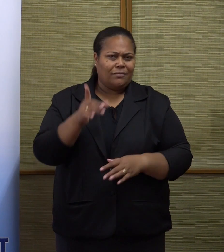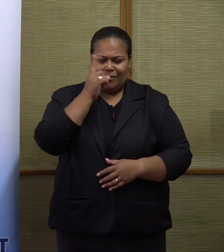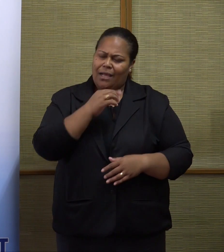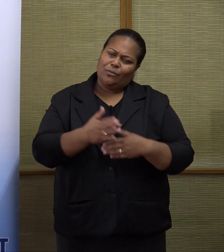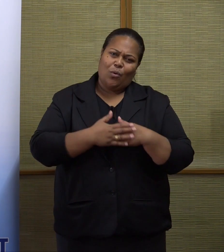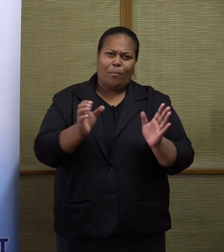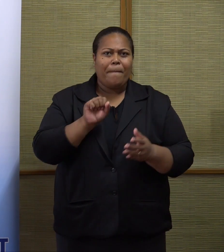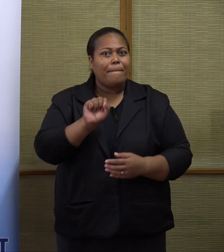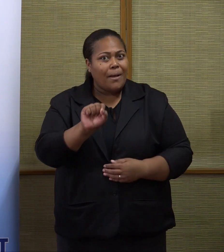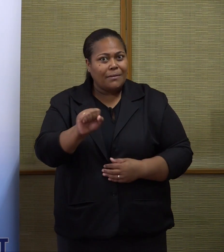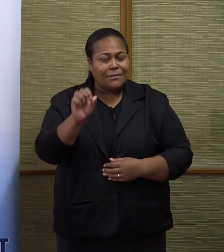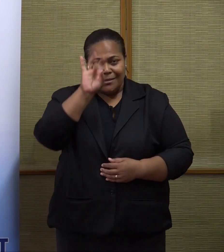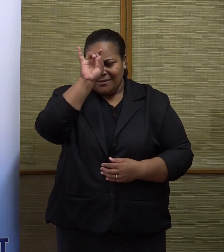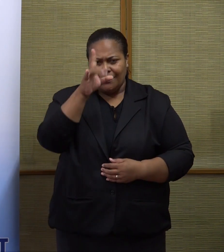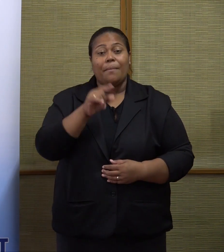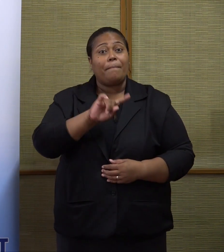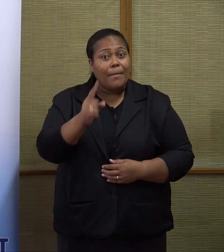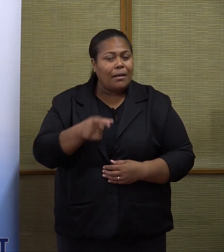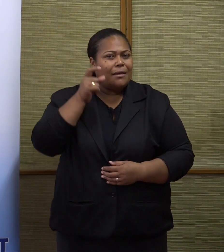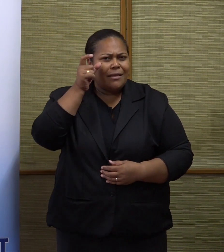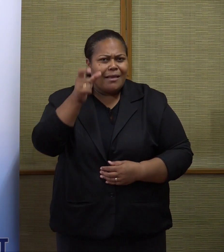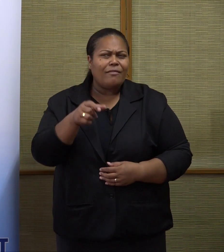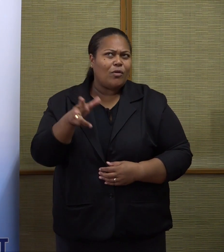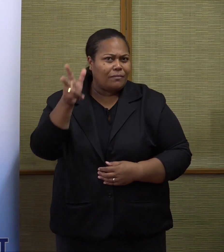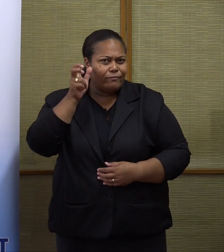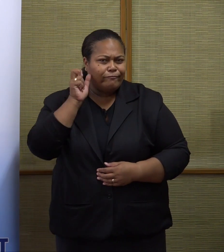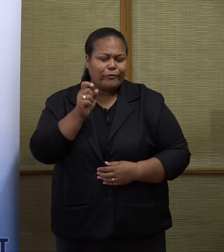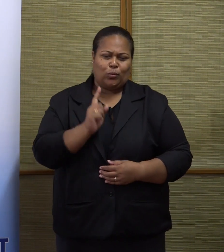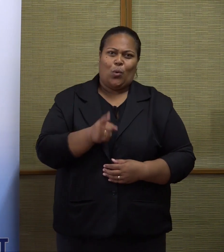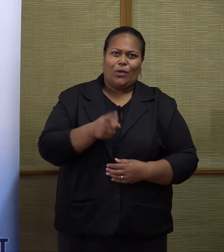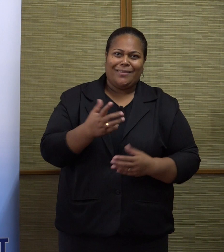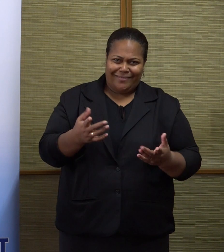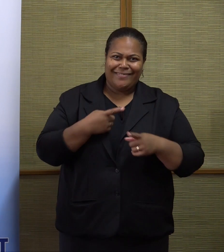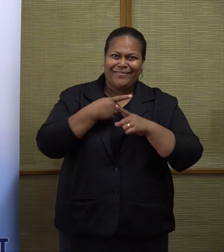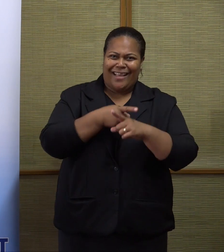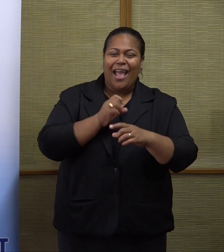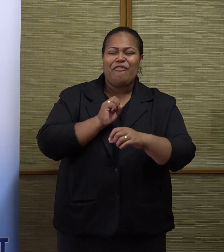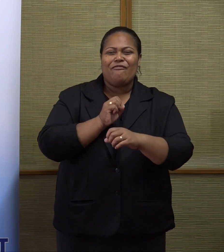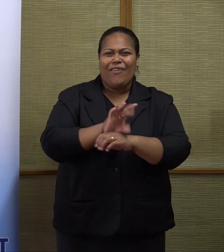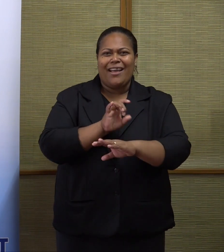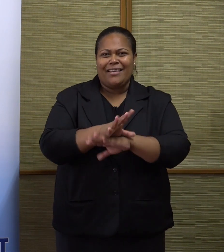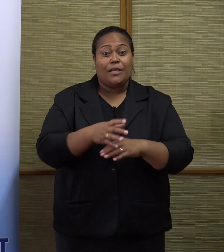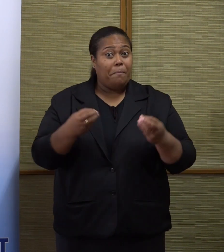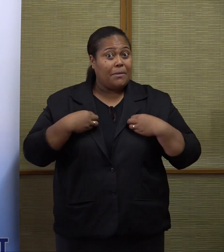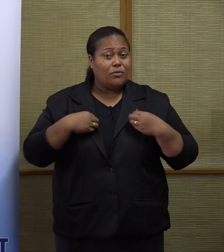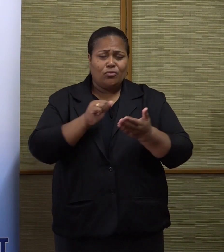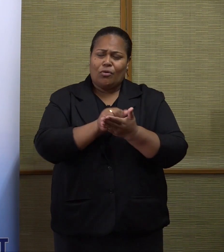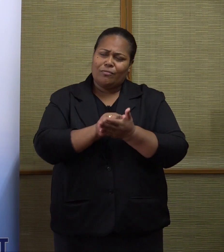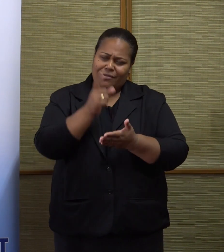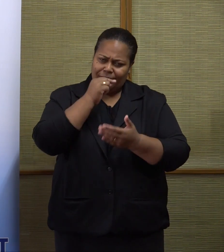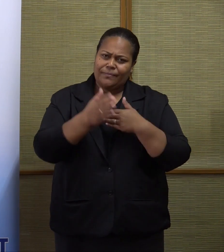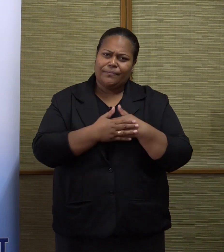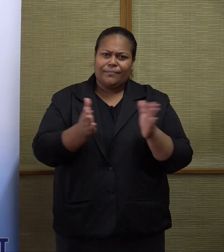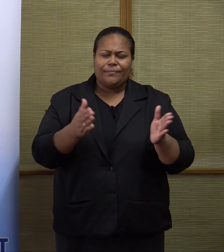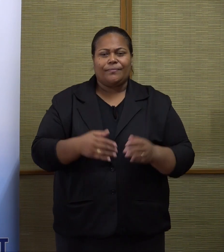ask that you take precaution and be guided by advisories. Businesses and shops can now open. Just